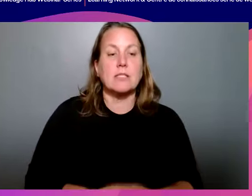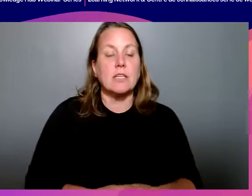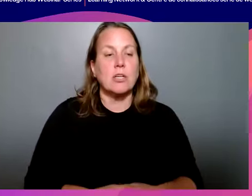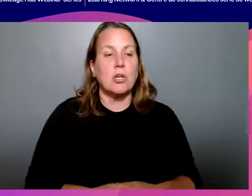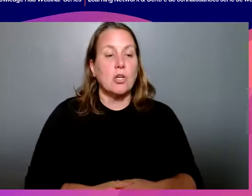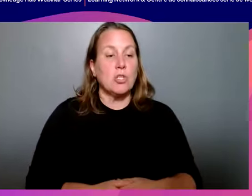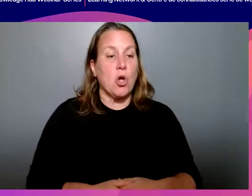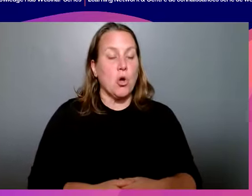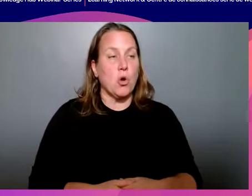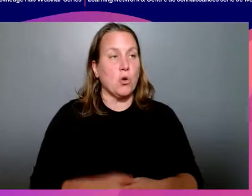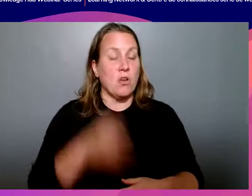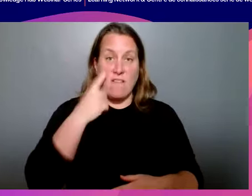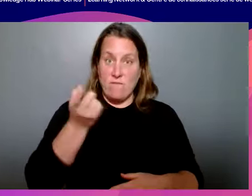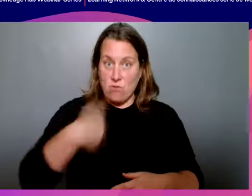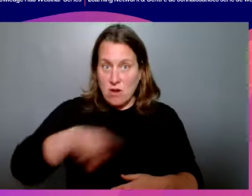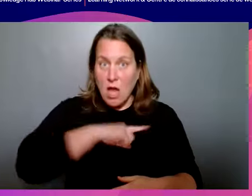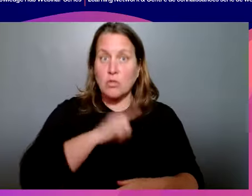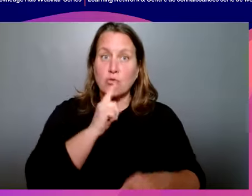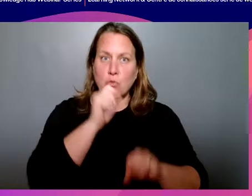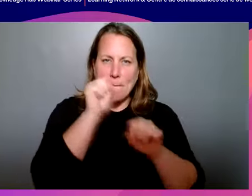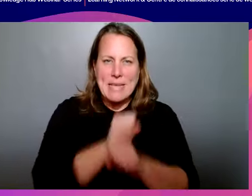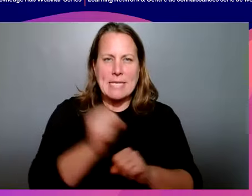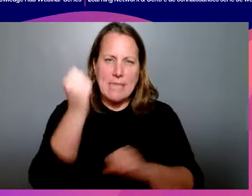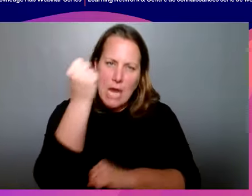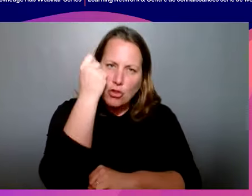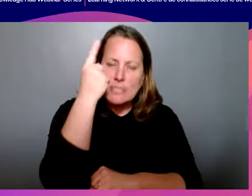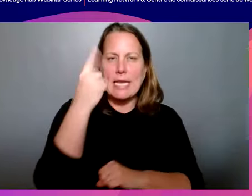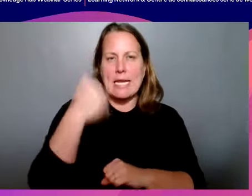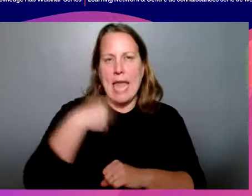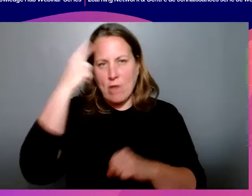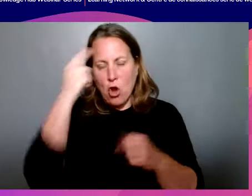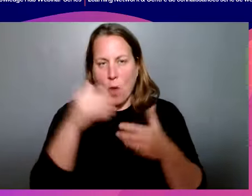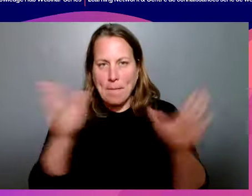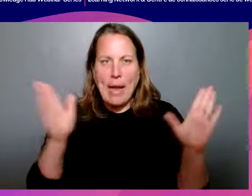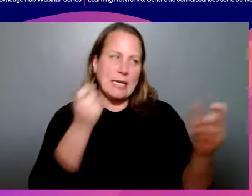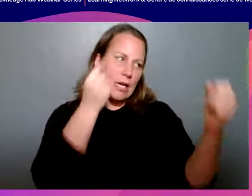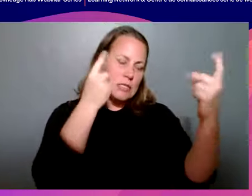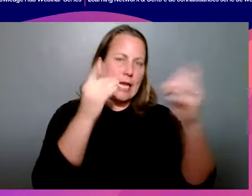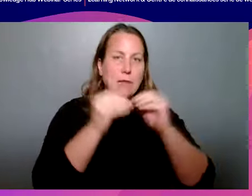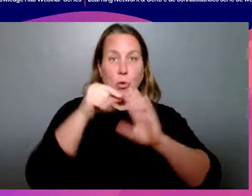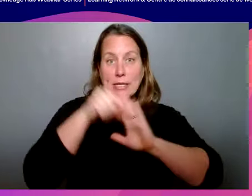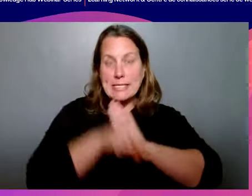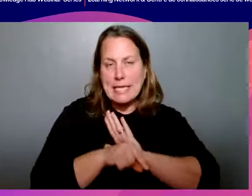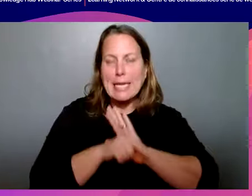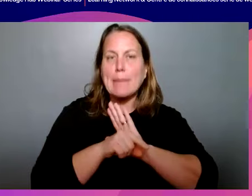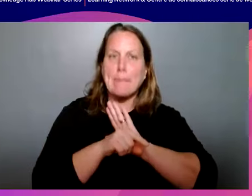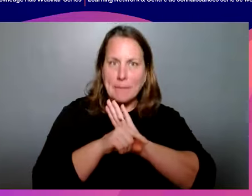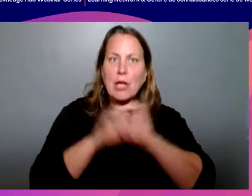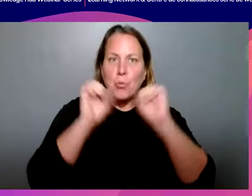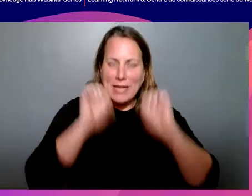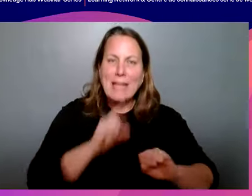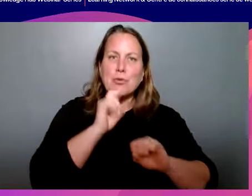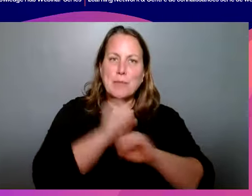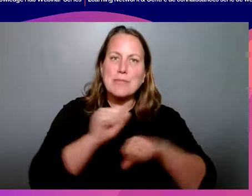by broadening our understanding, we can ensure more inclusive and effective services and workplaces within